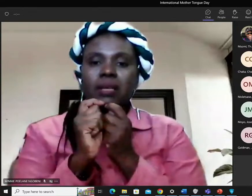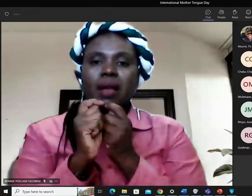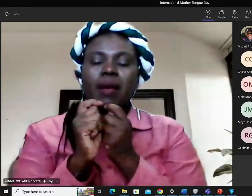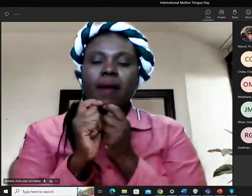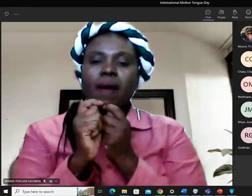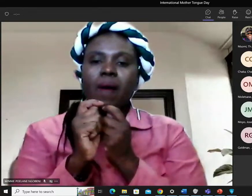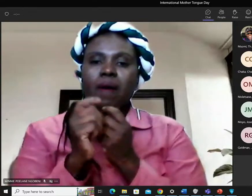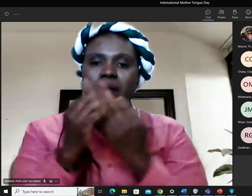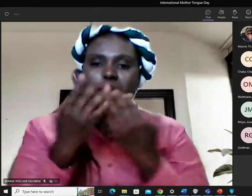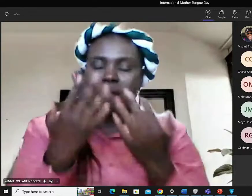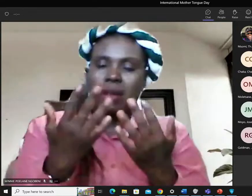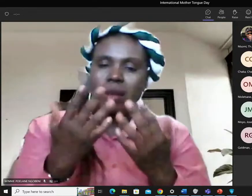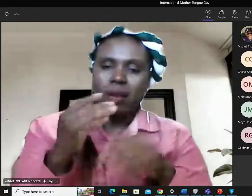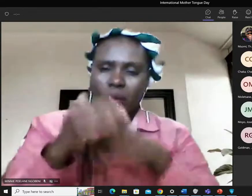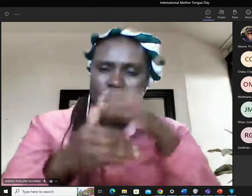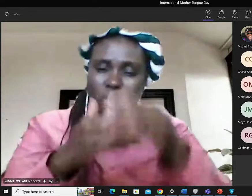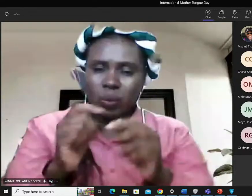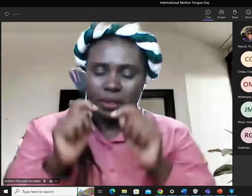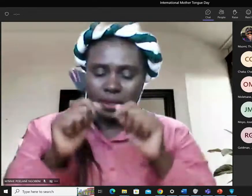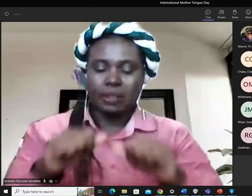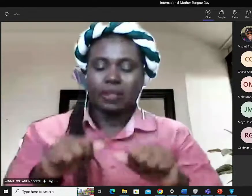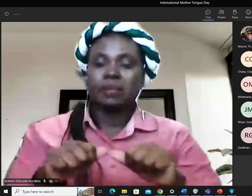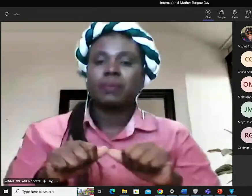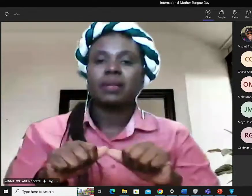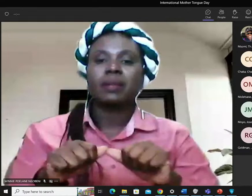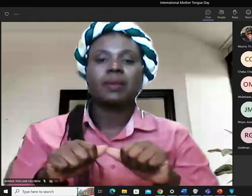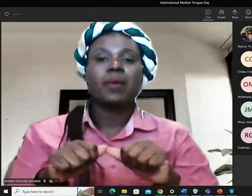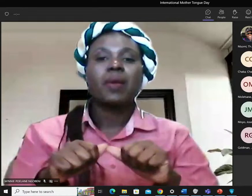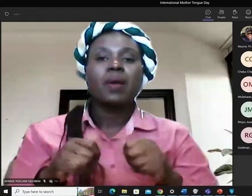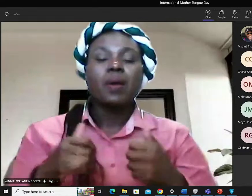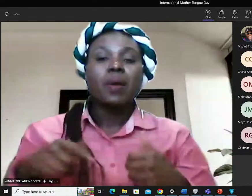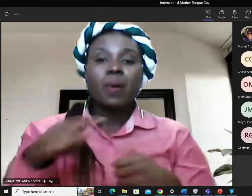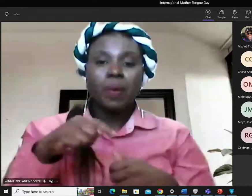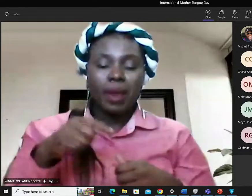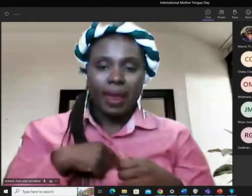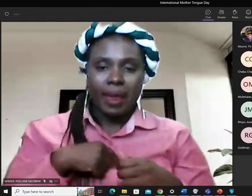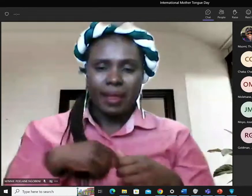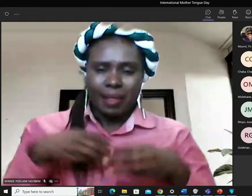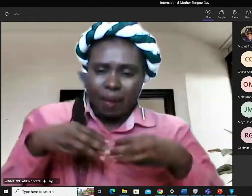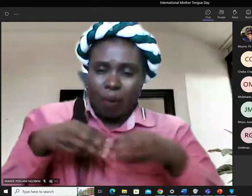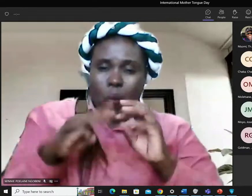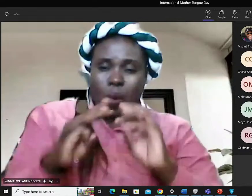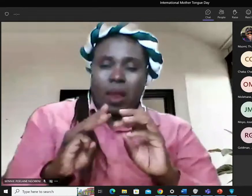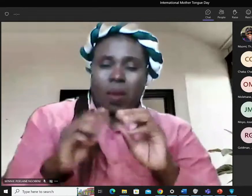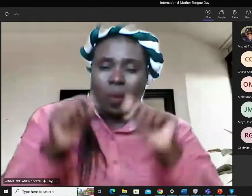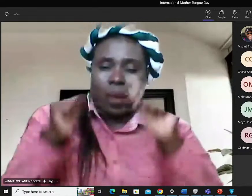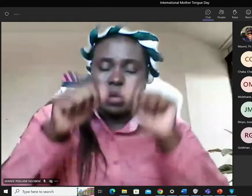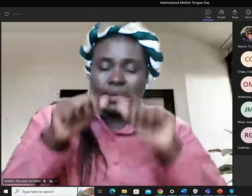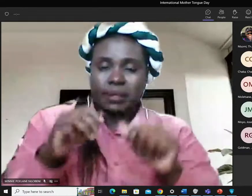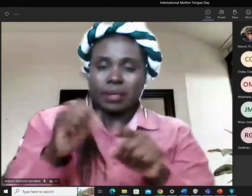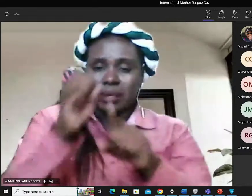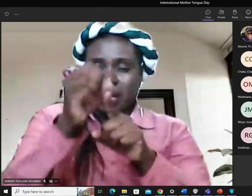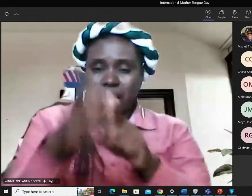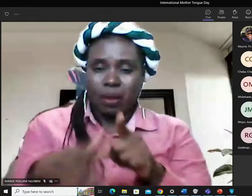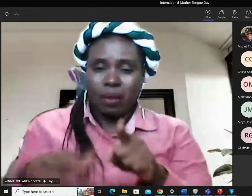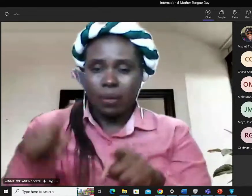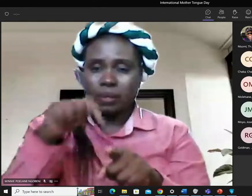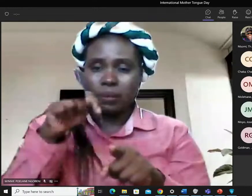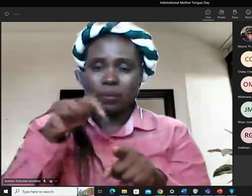to continuous assessment. Are we actually changing the way we assess our students? Are we actually